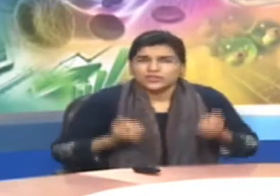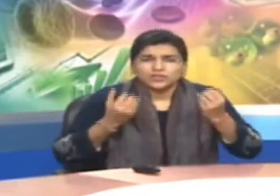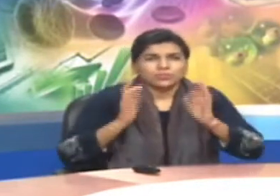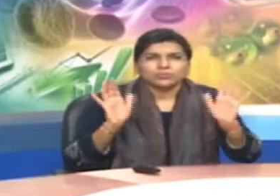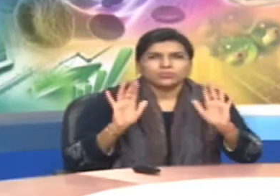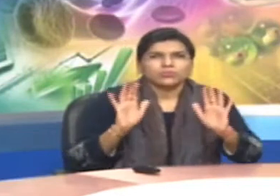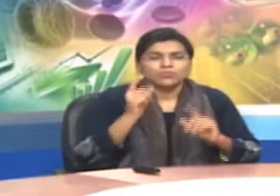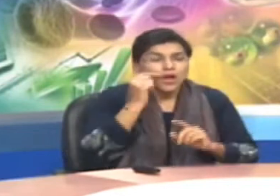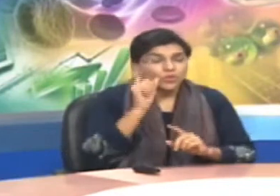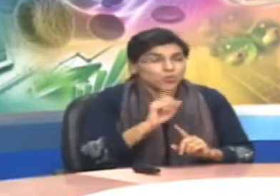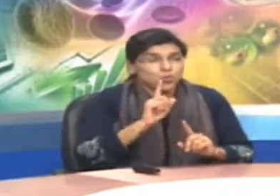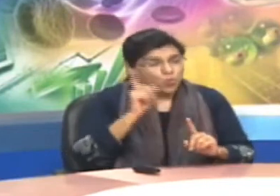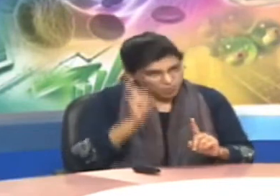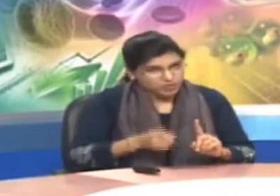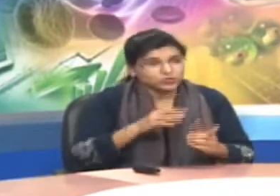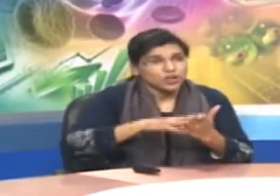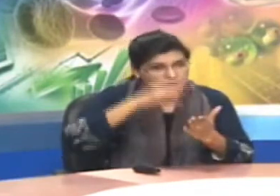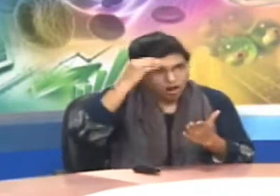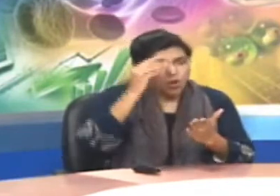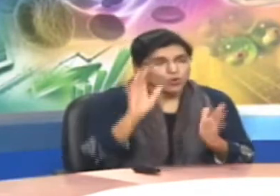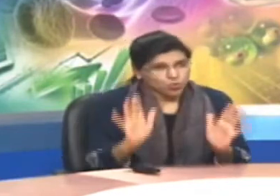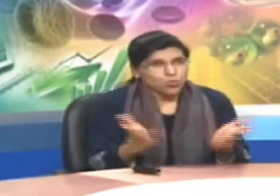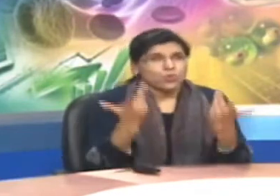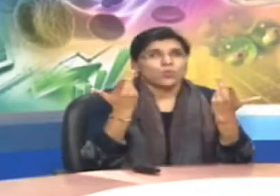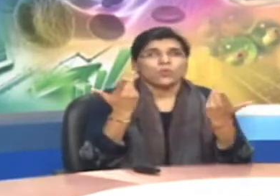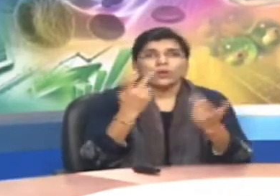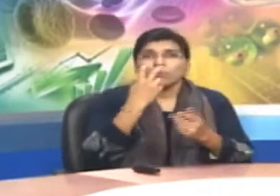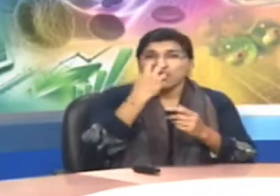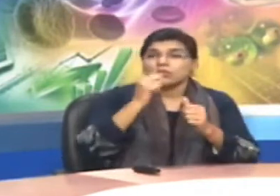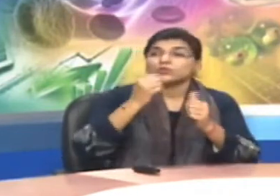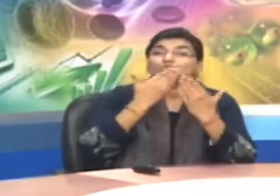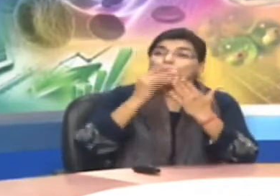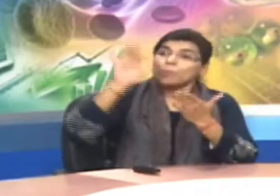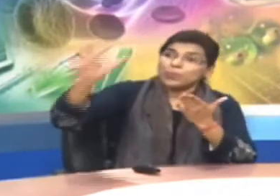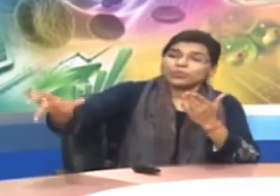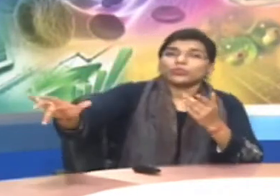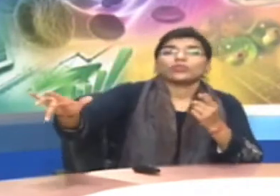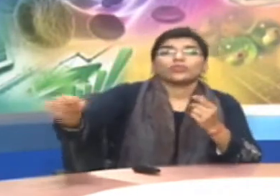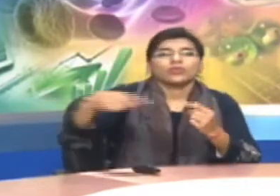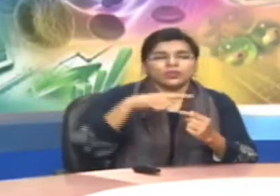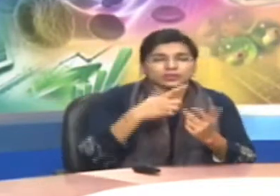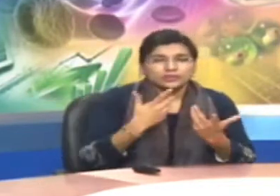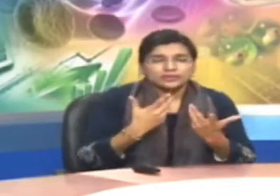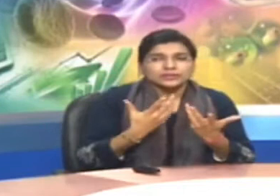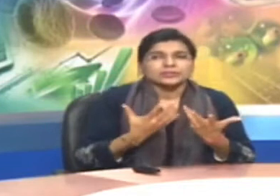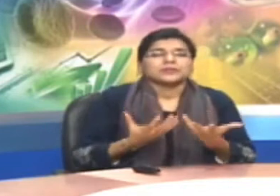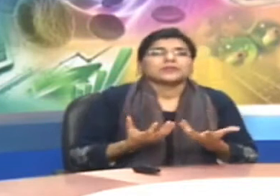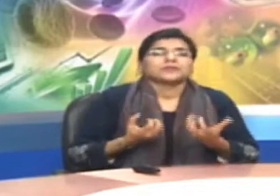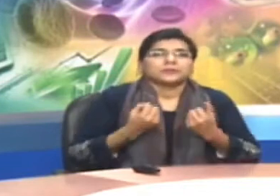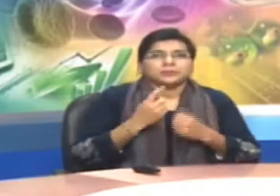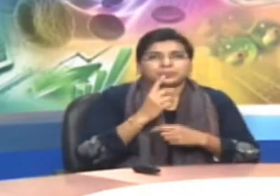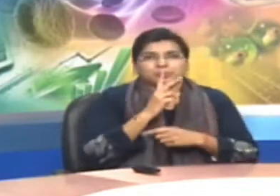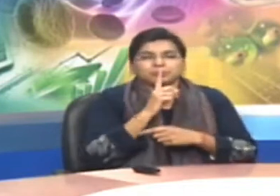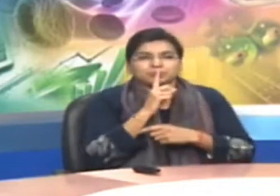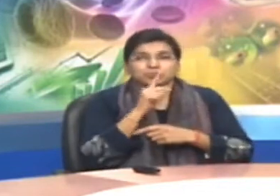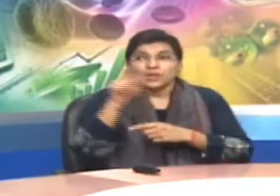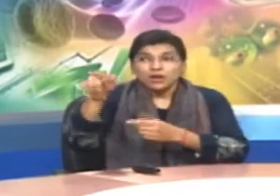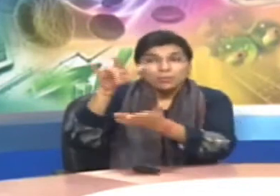to attend school with orphans or children of the poorest classes. Yet she placed